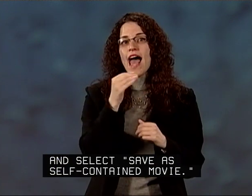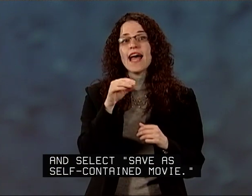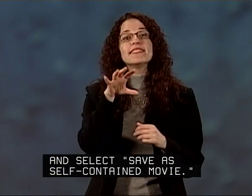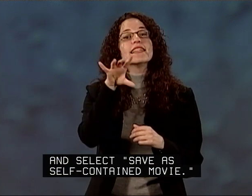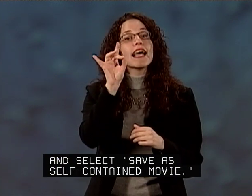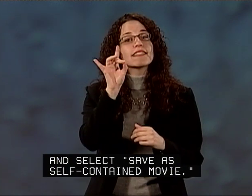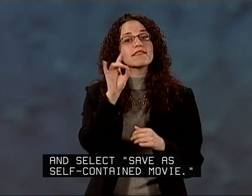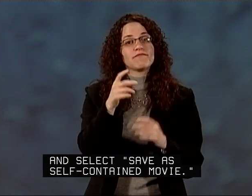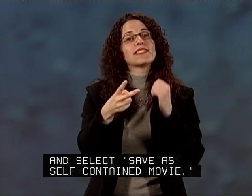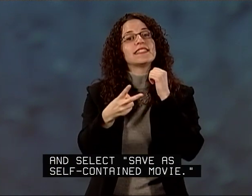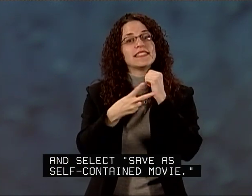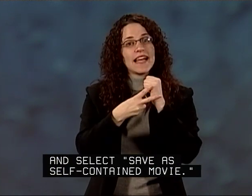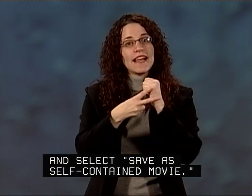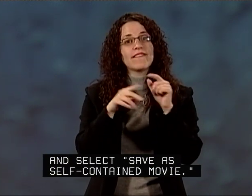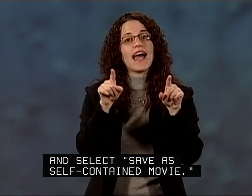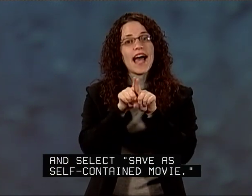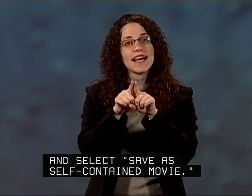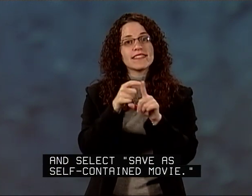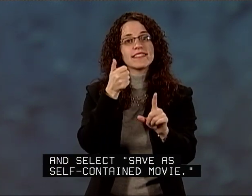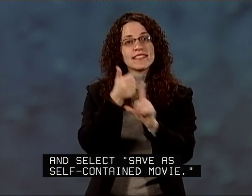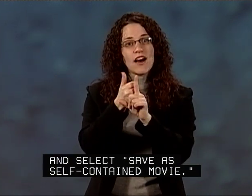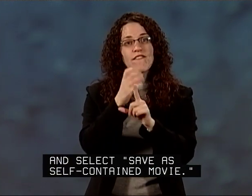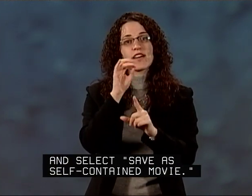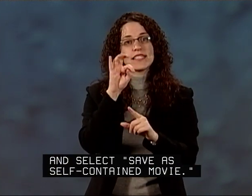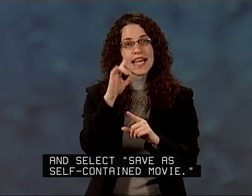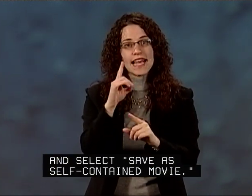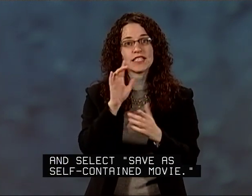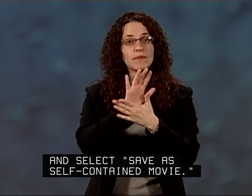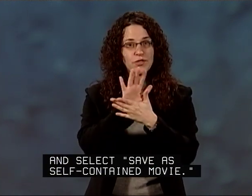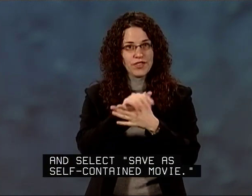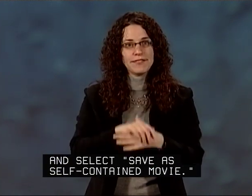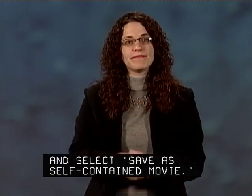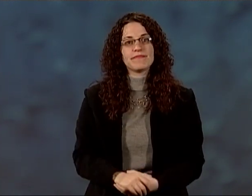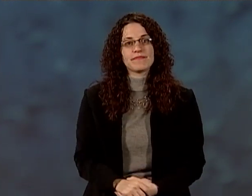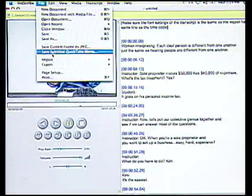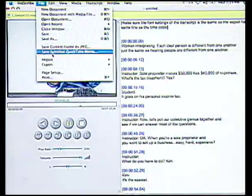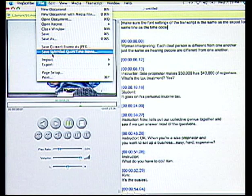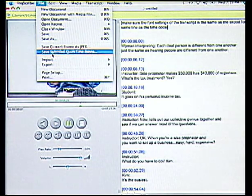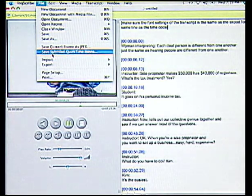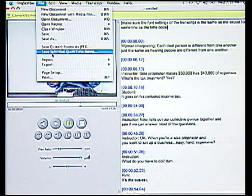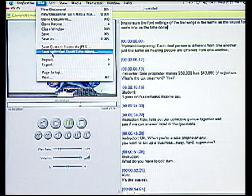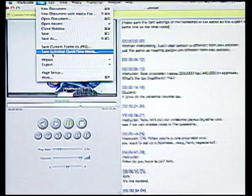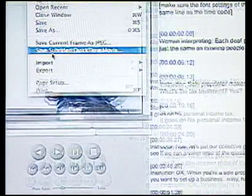and select Save as Self-Contained Movie.